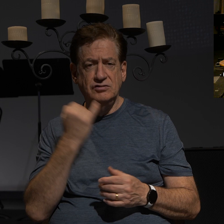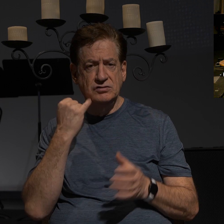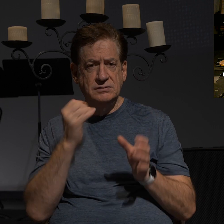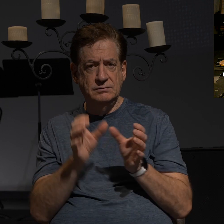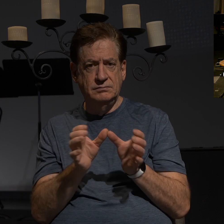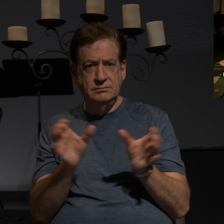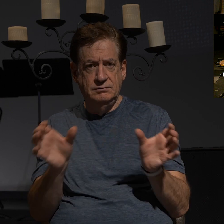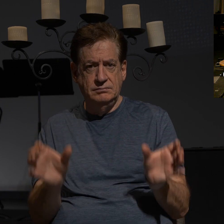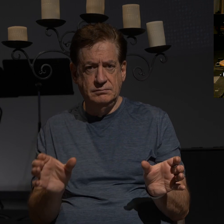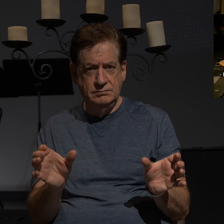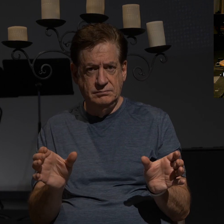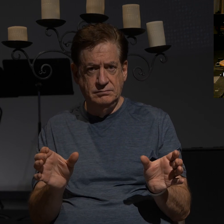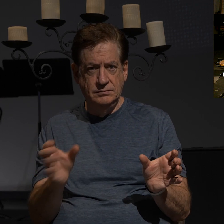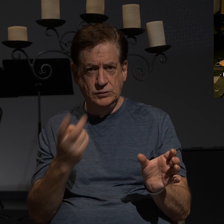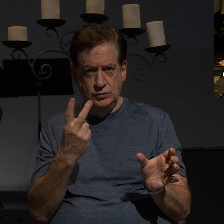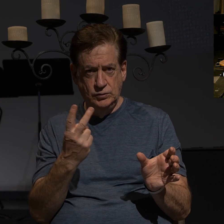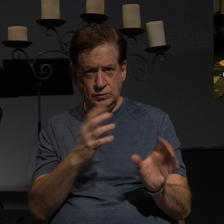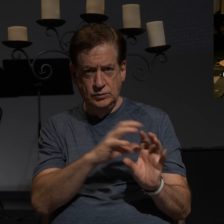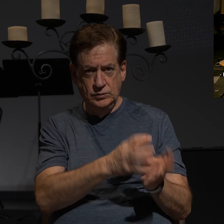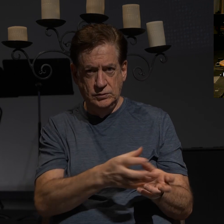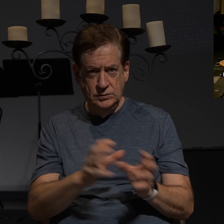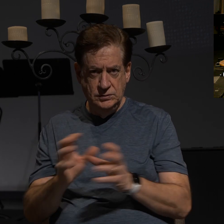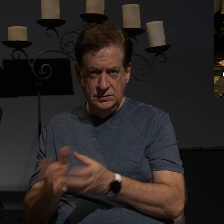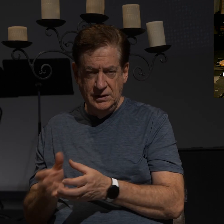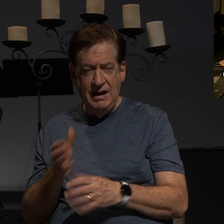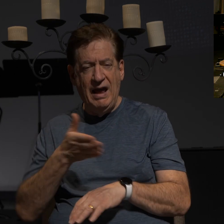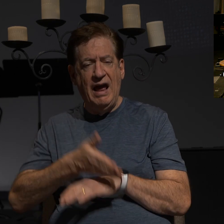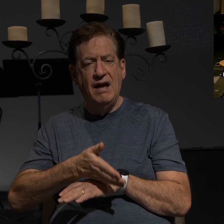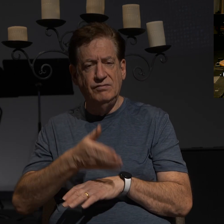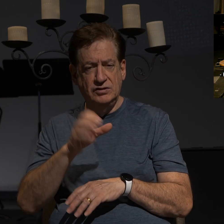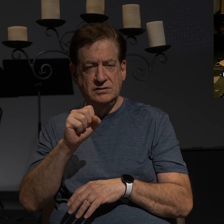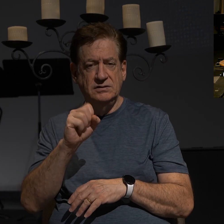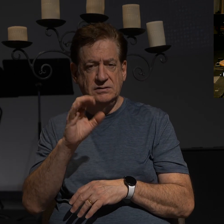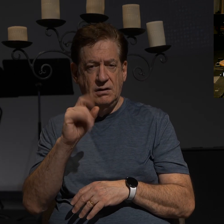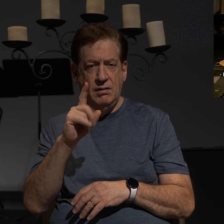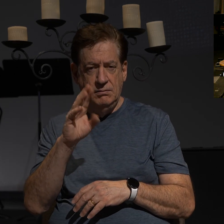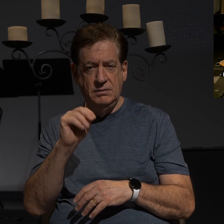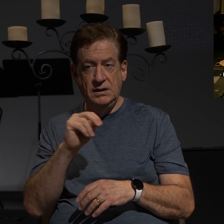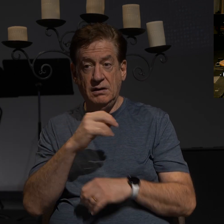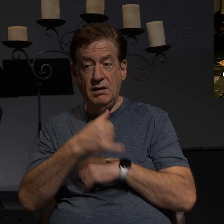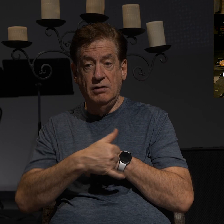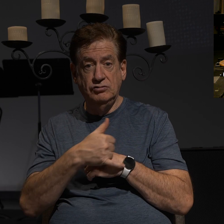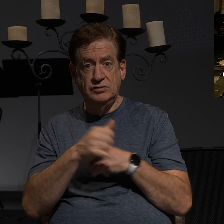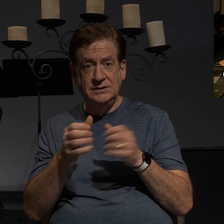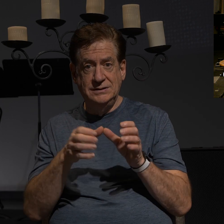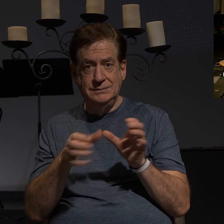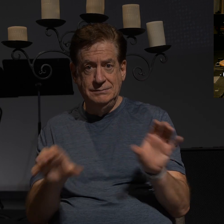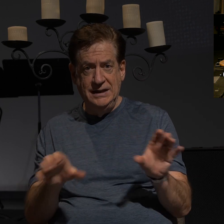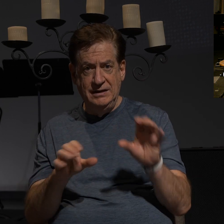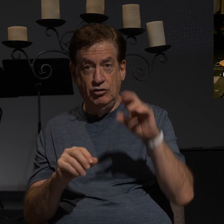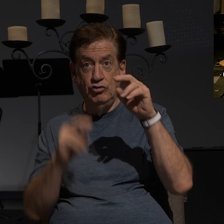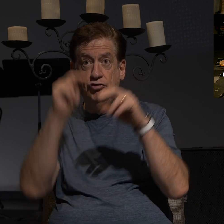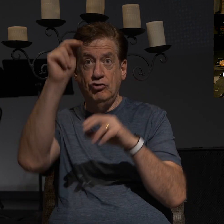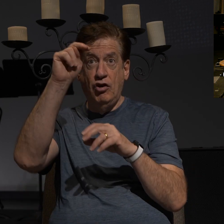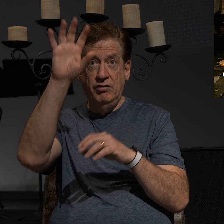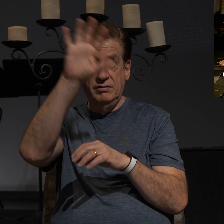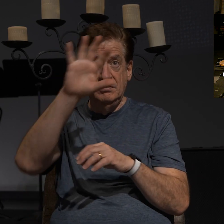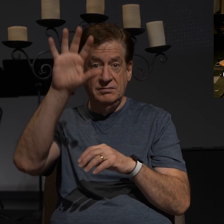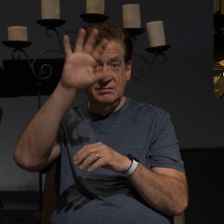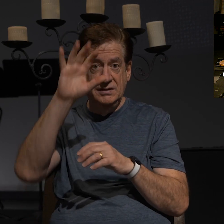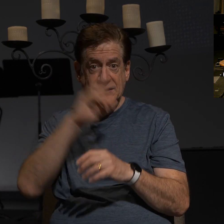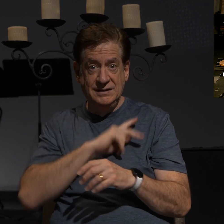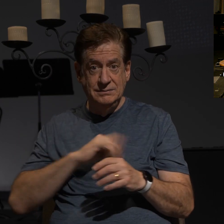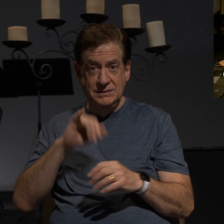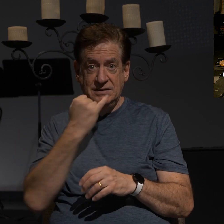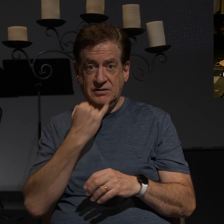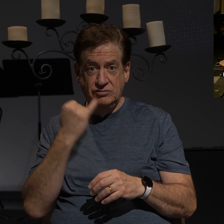two sections. After Solomon, the country split, and there's a northern kingdom called Israel, and there's a southern kingdom that